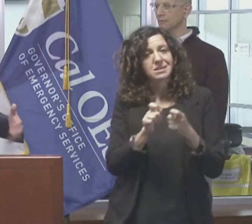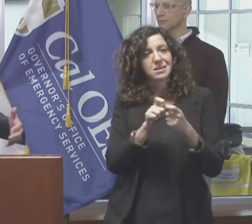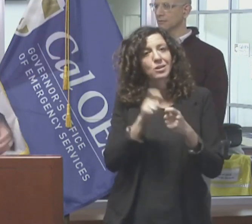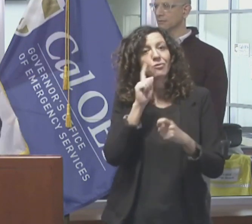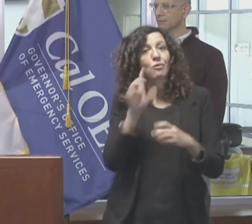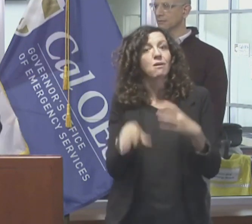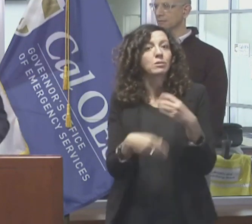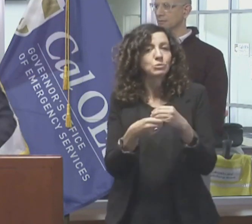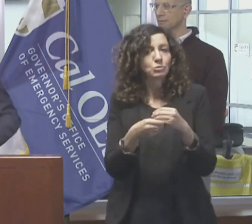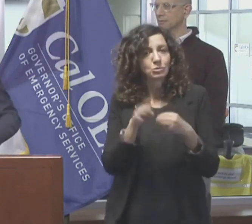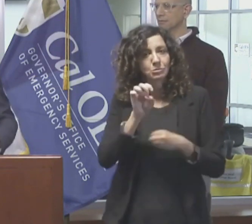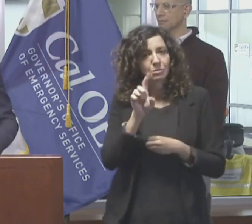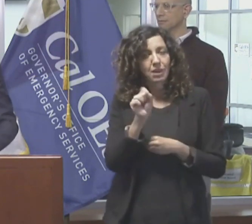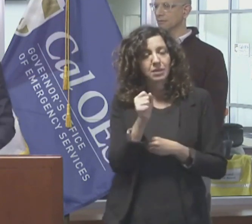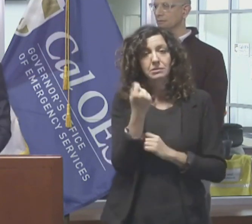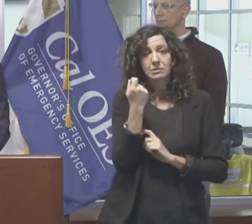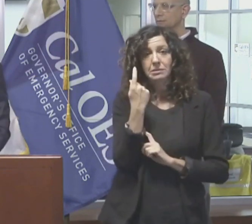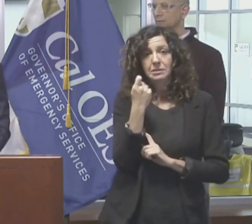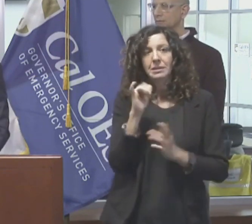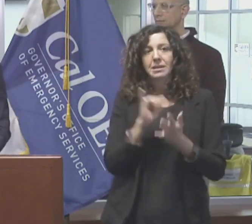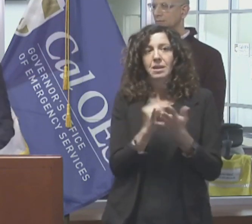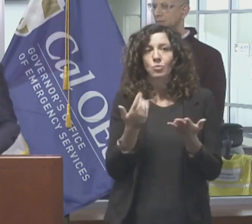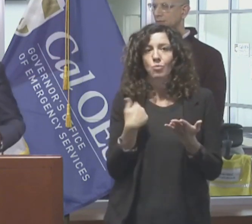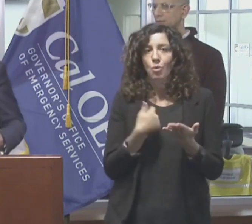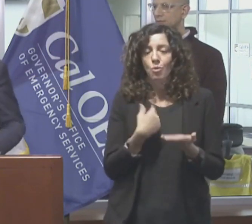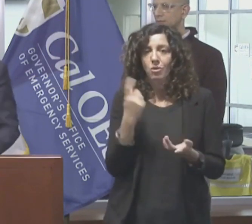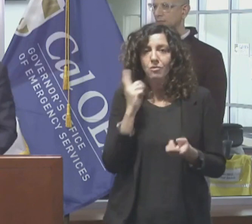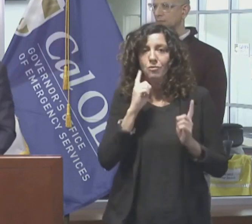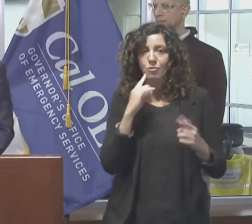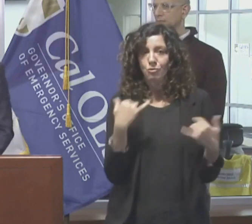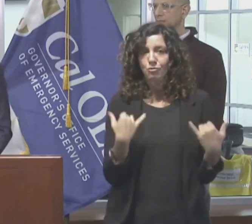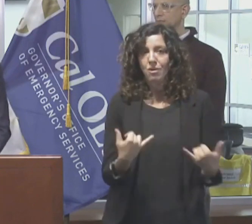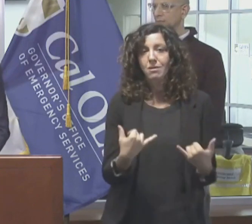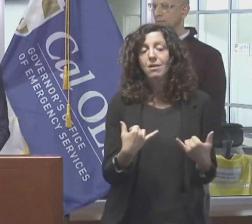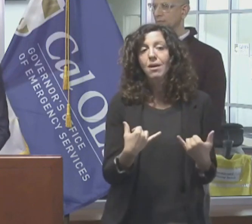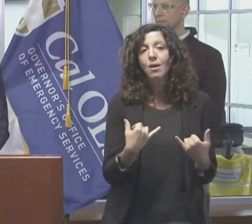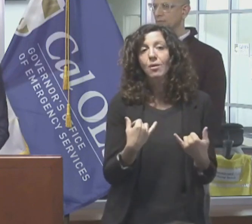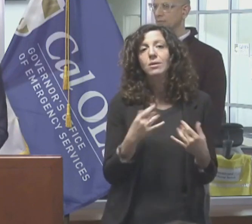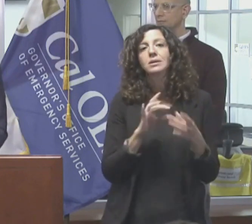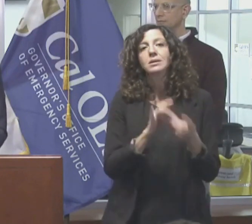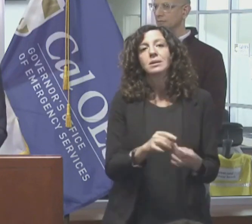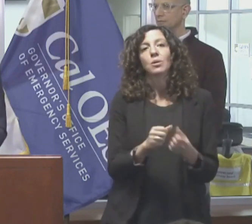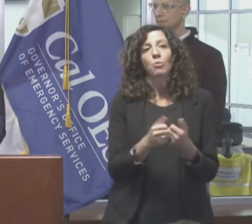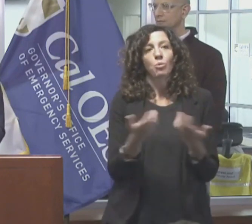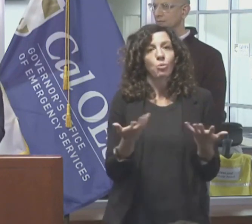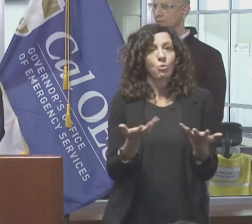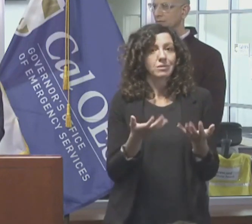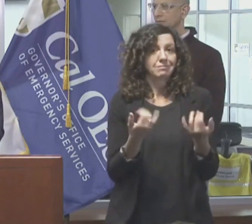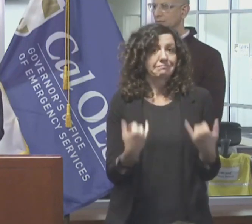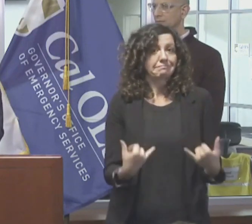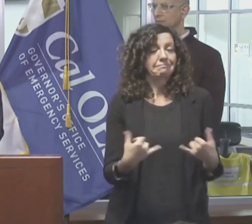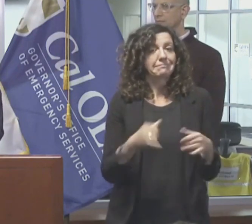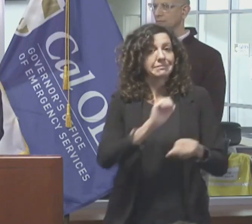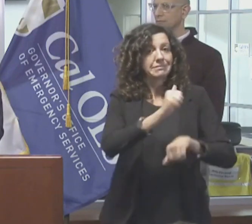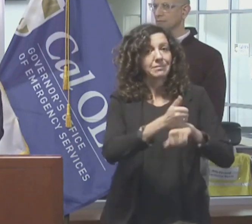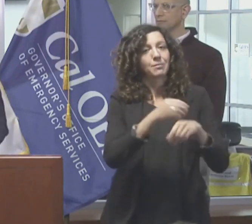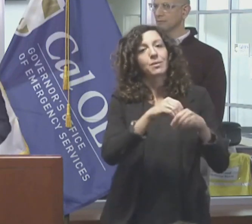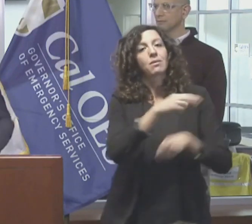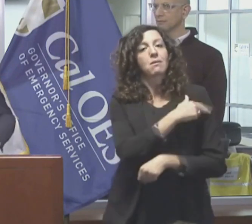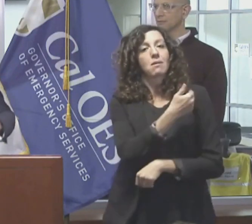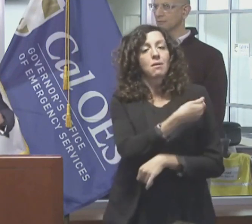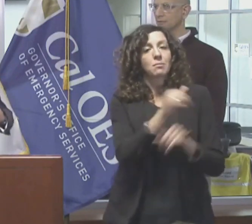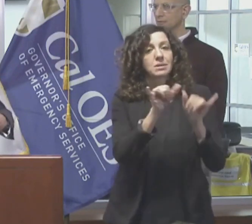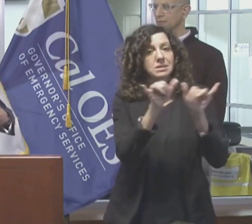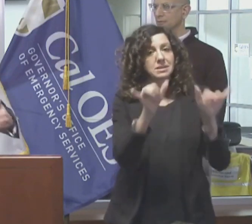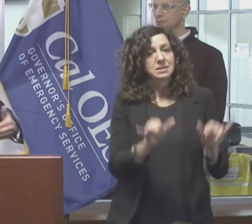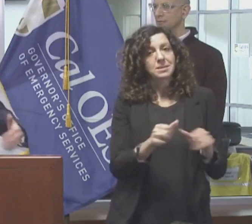on the basis of current survey that's very contemporary of the existing hospital system. We have about